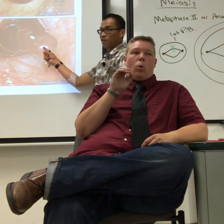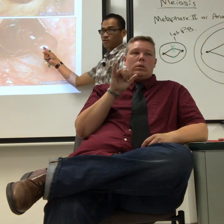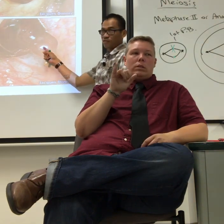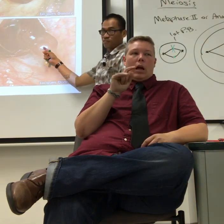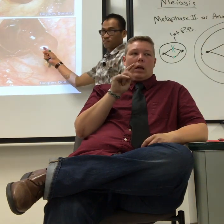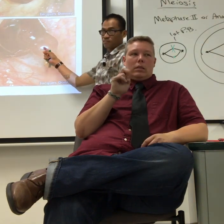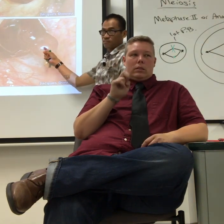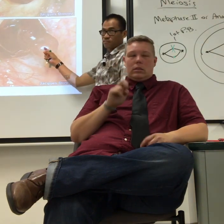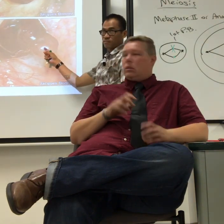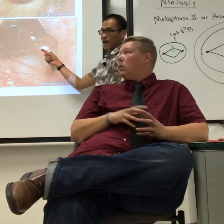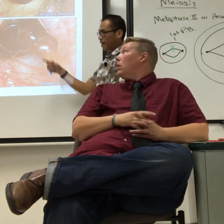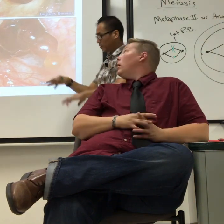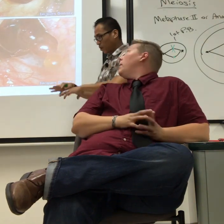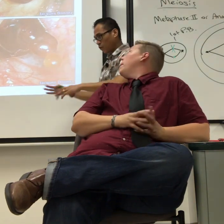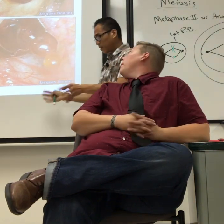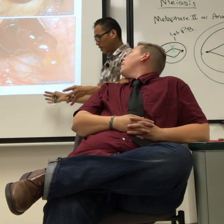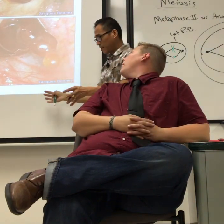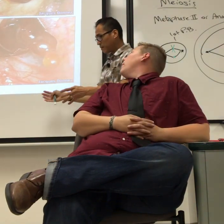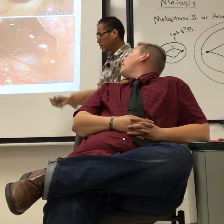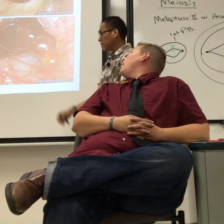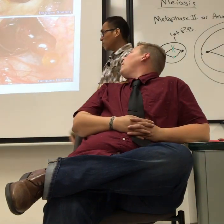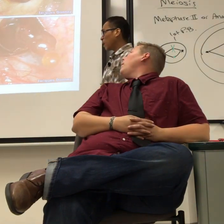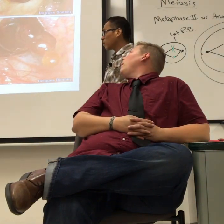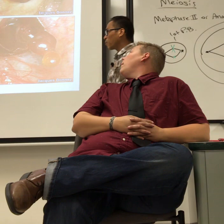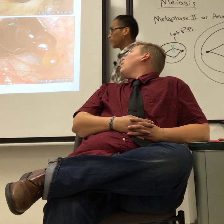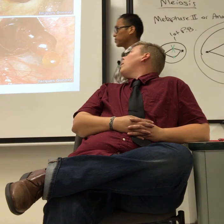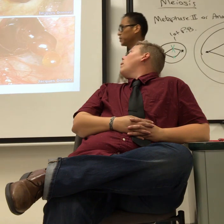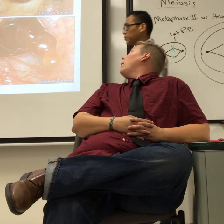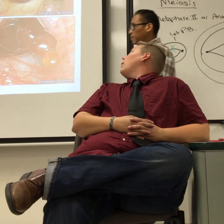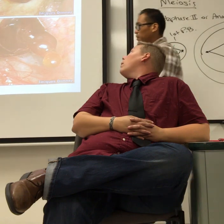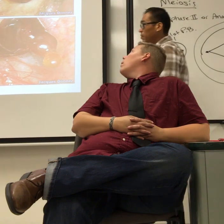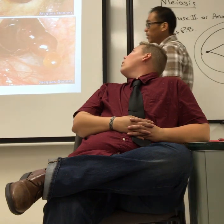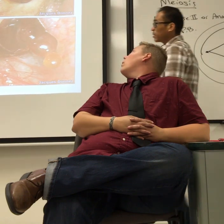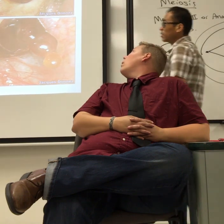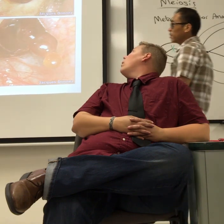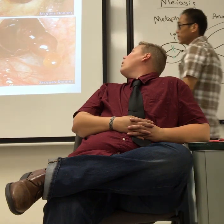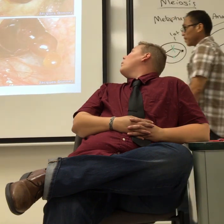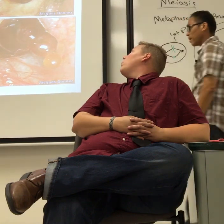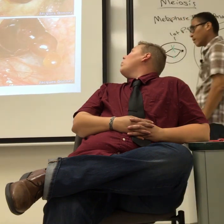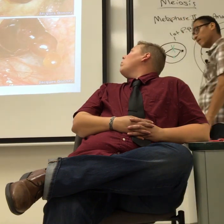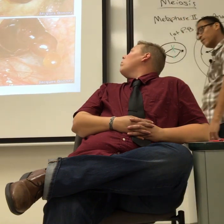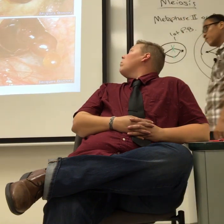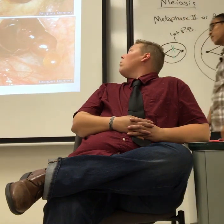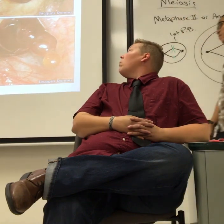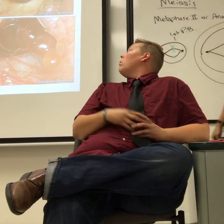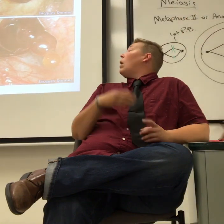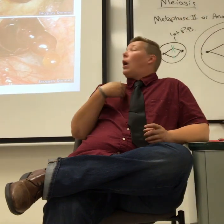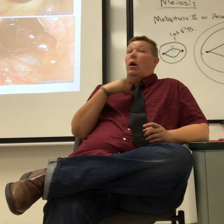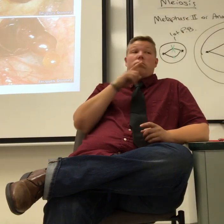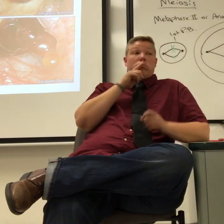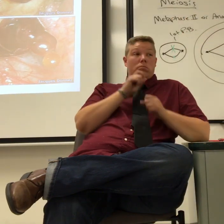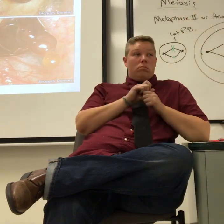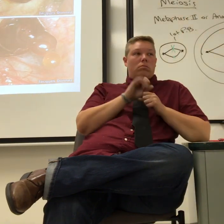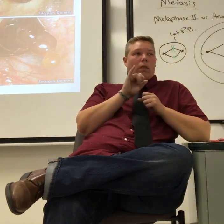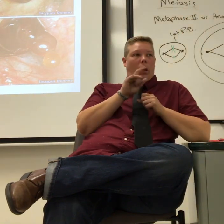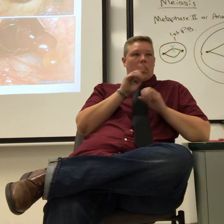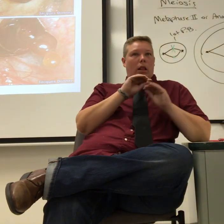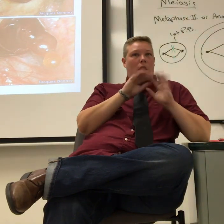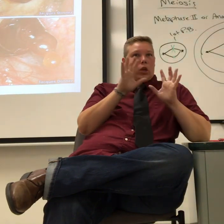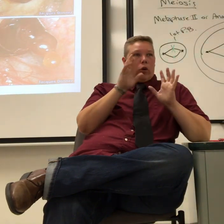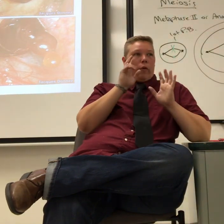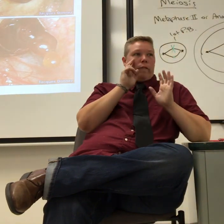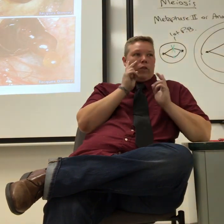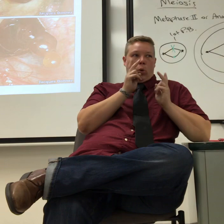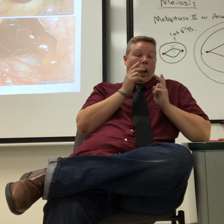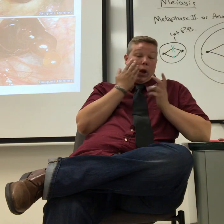ruptured follicle. They happened to open it up. I don't know what procedure they were doing, but they got a clear view of the ovary and a clear